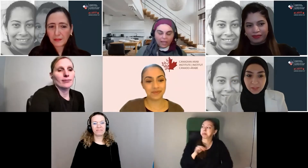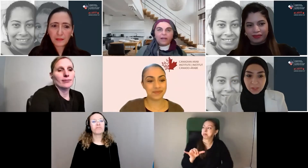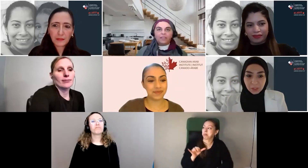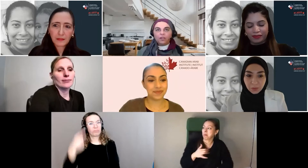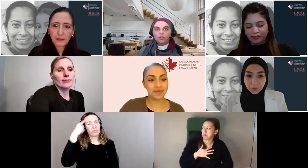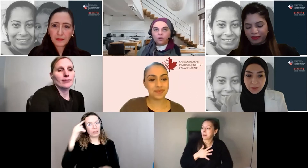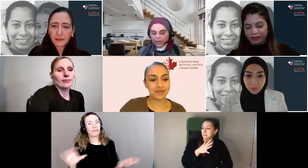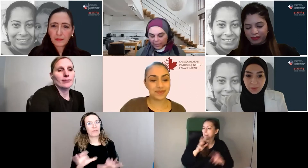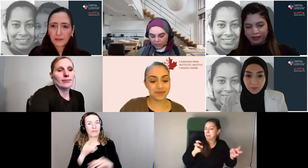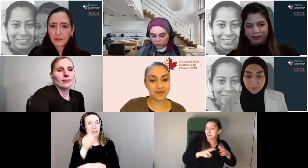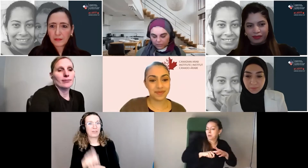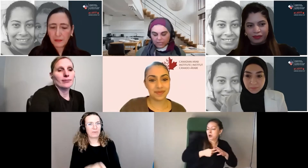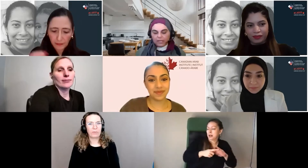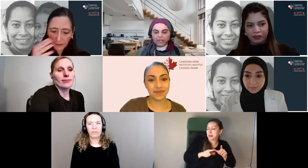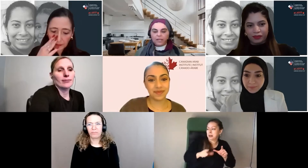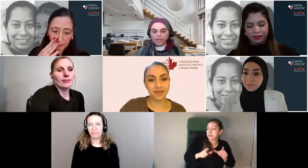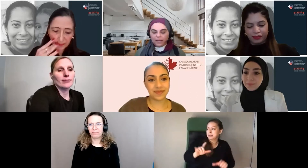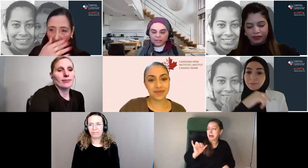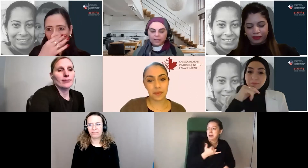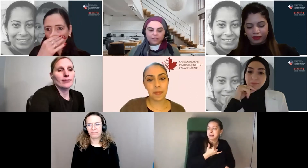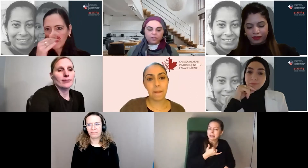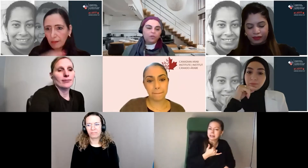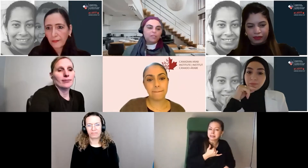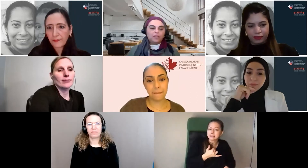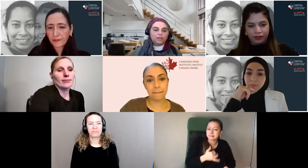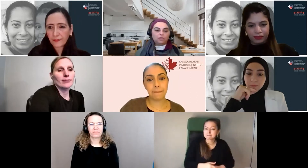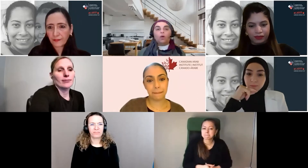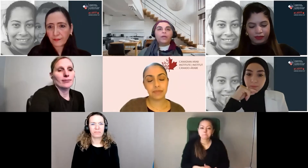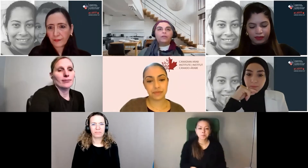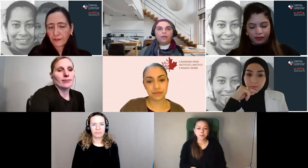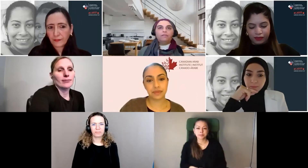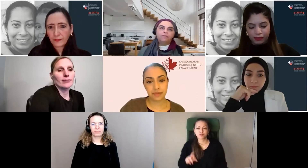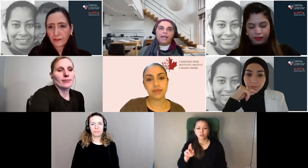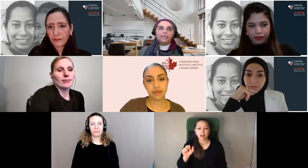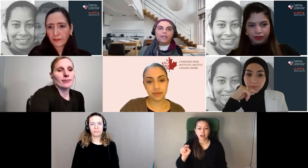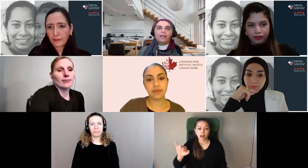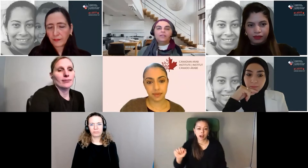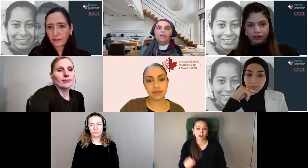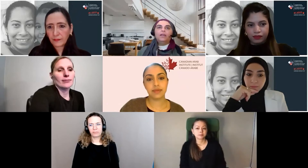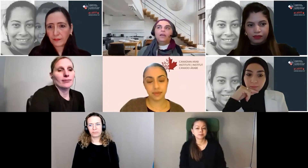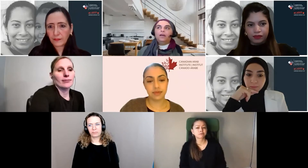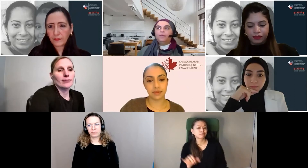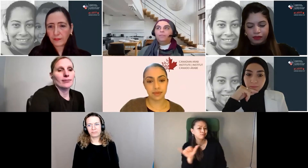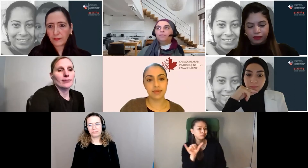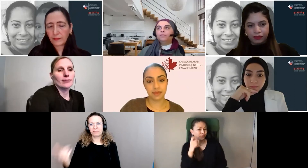agree, and I think also as we're seeing as a community that is growing very fast in Canada,